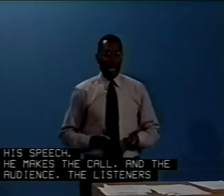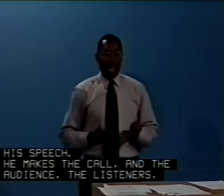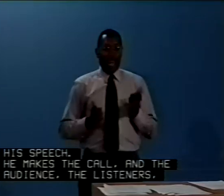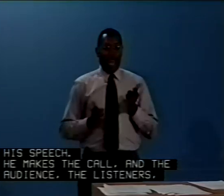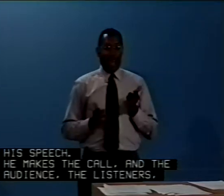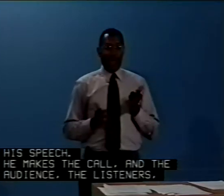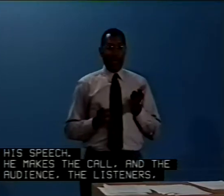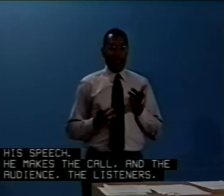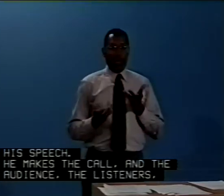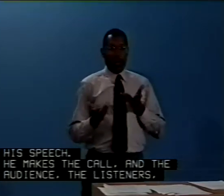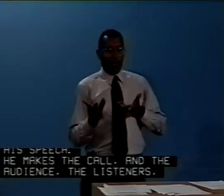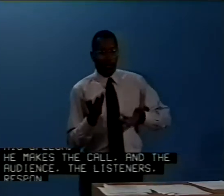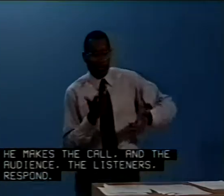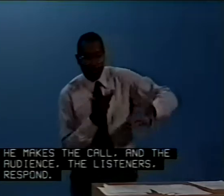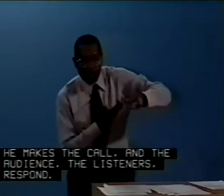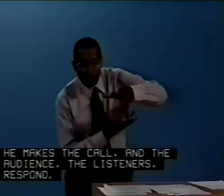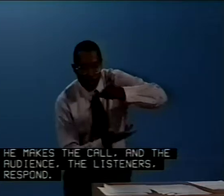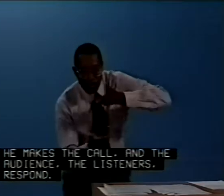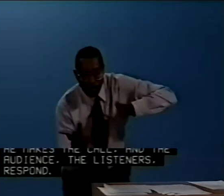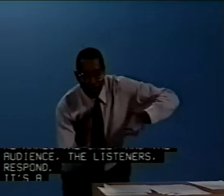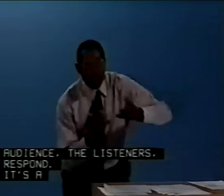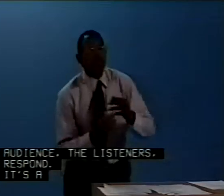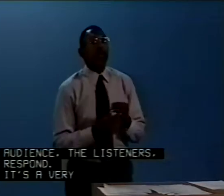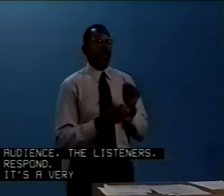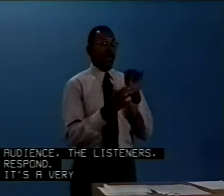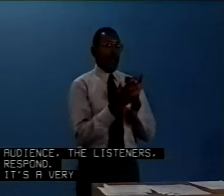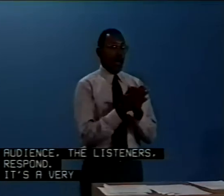It's a very lively exchange.